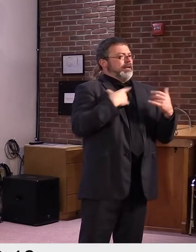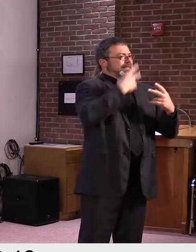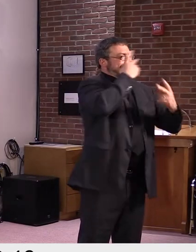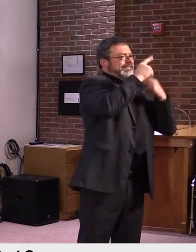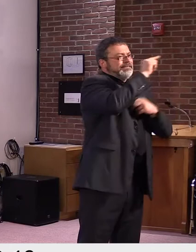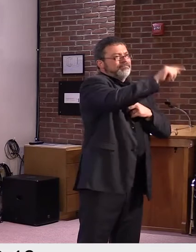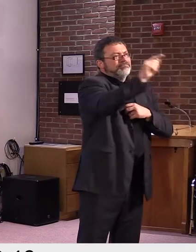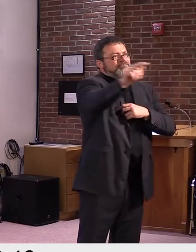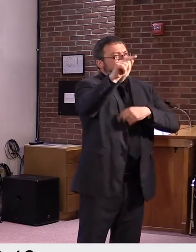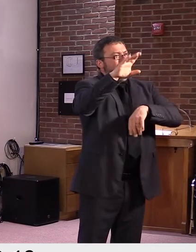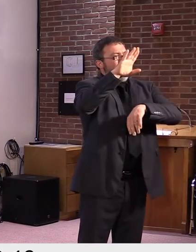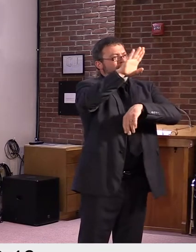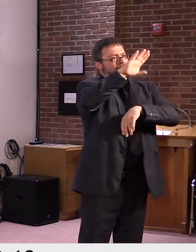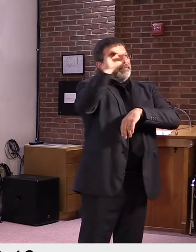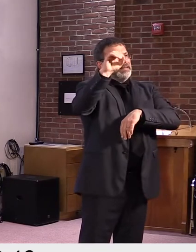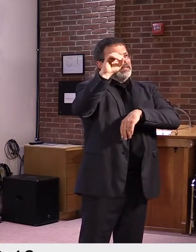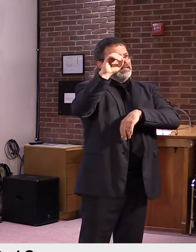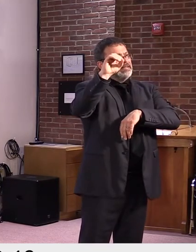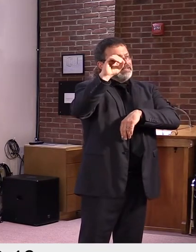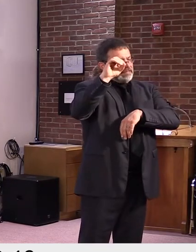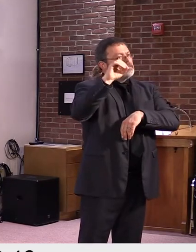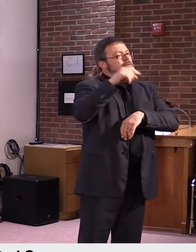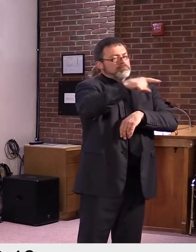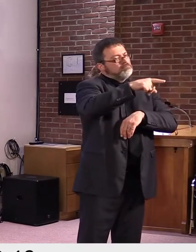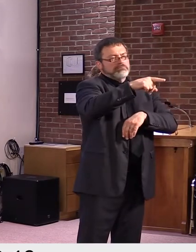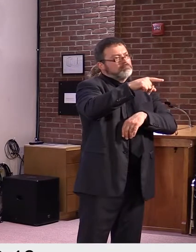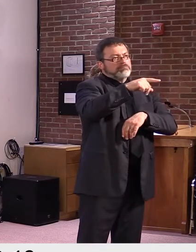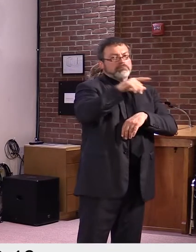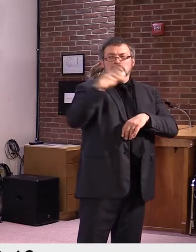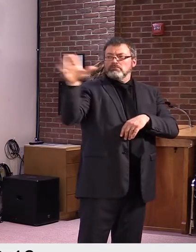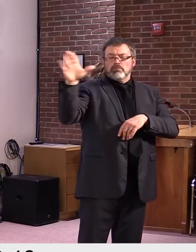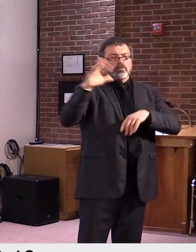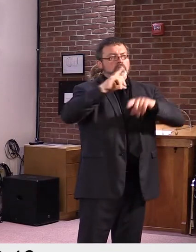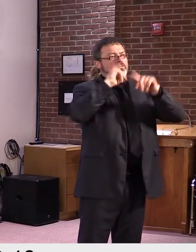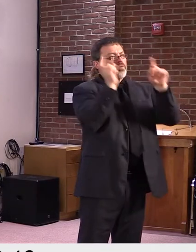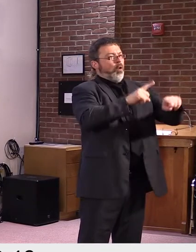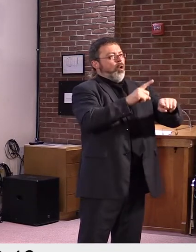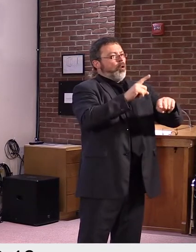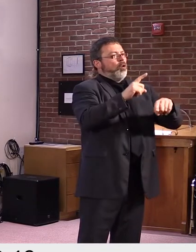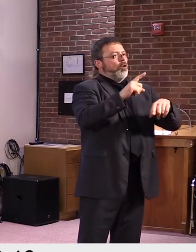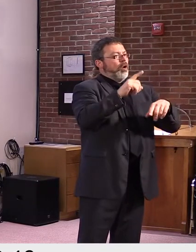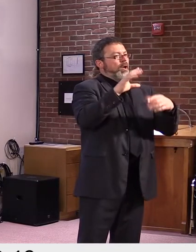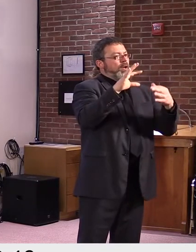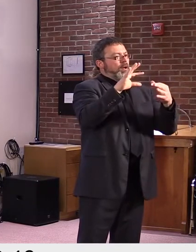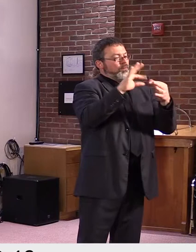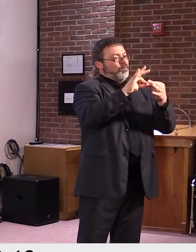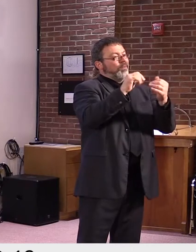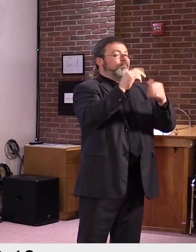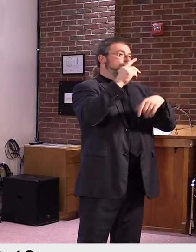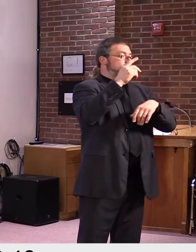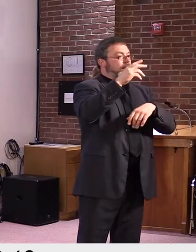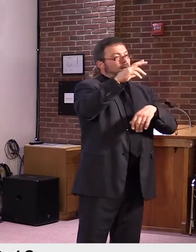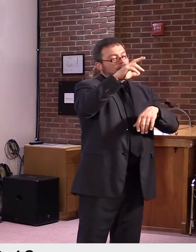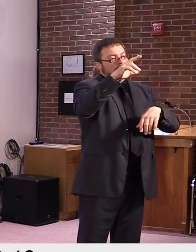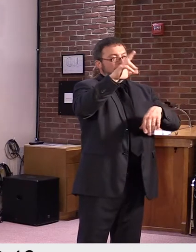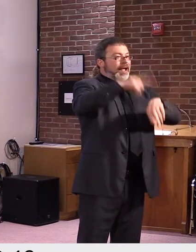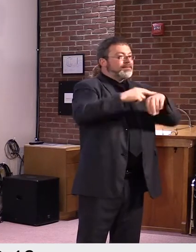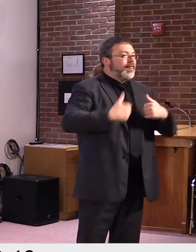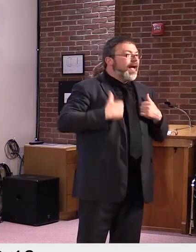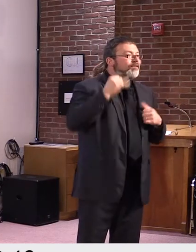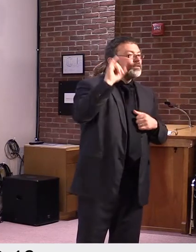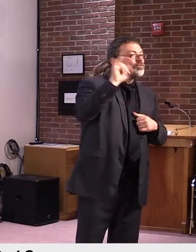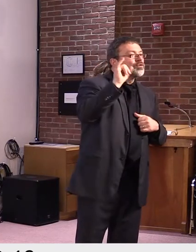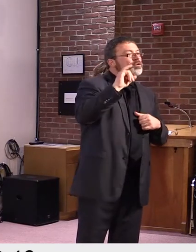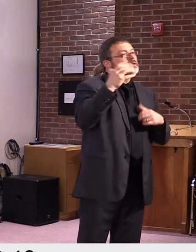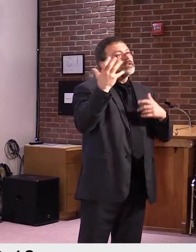Darn Tough Socks. They've had to lay off some people this week. I'm wondering if this could be an indication